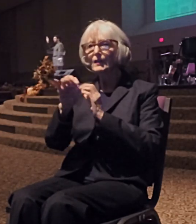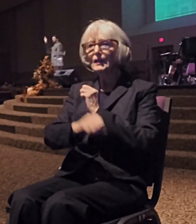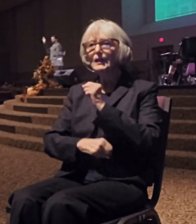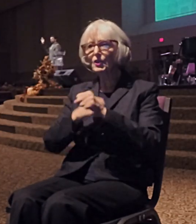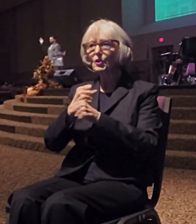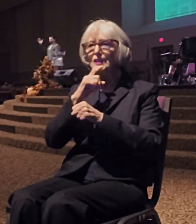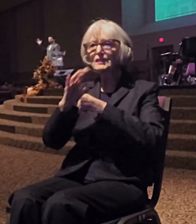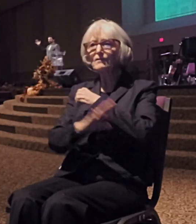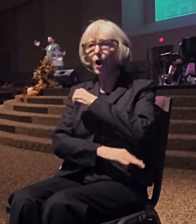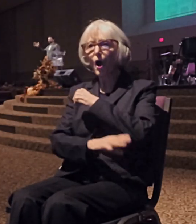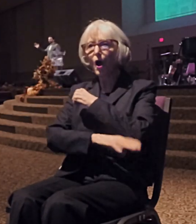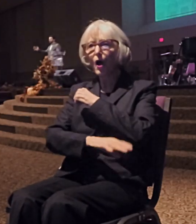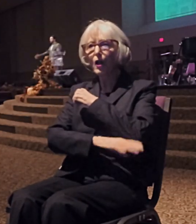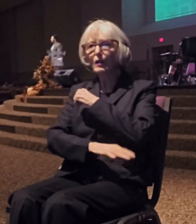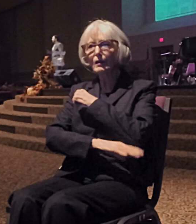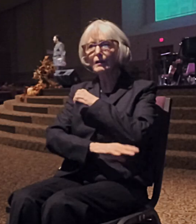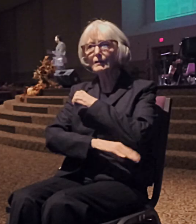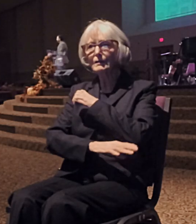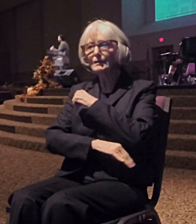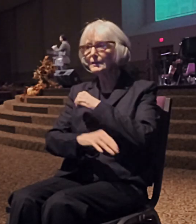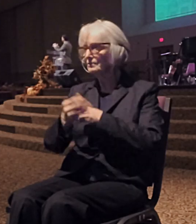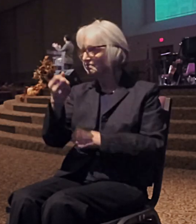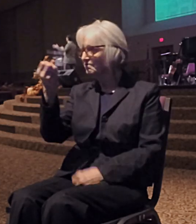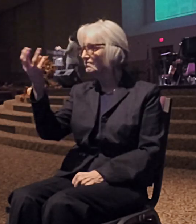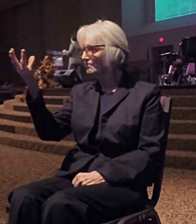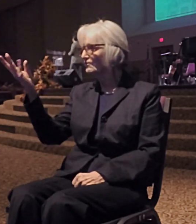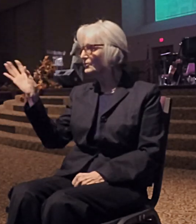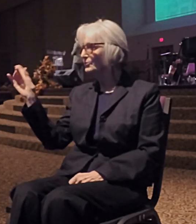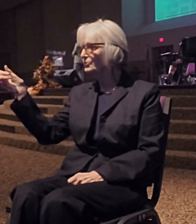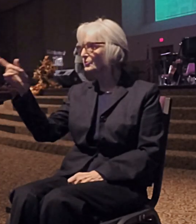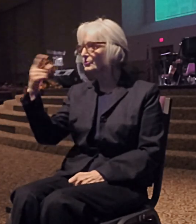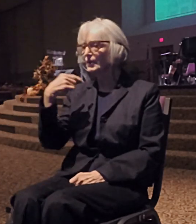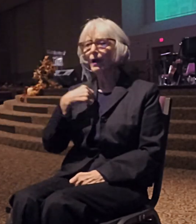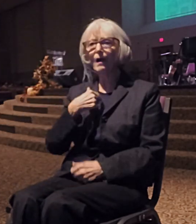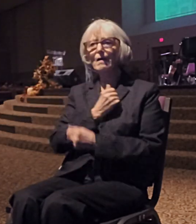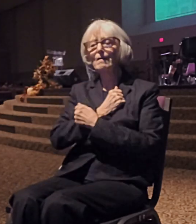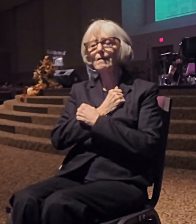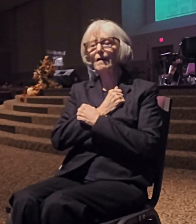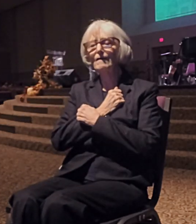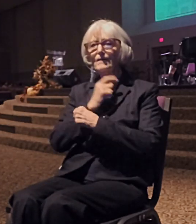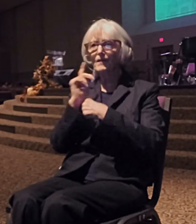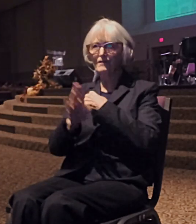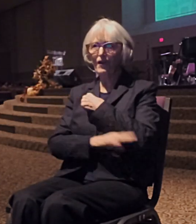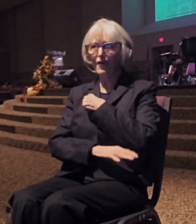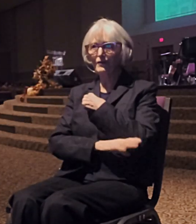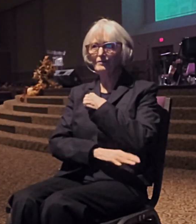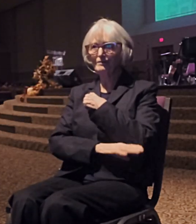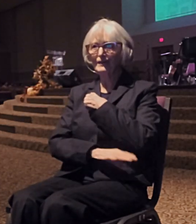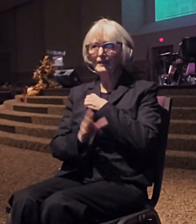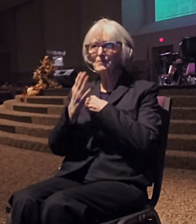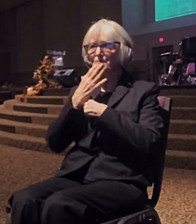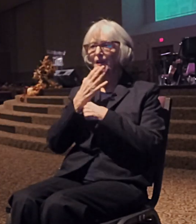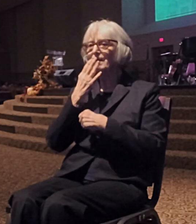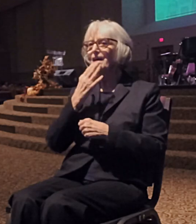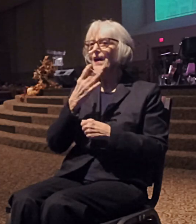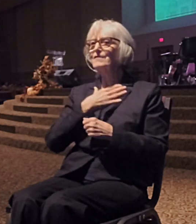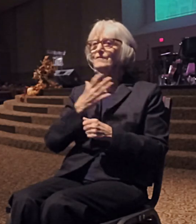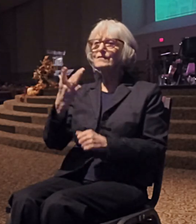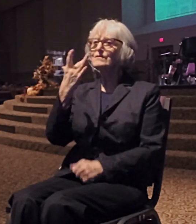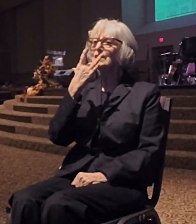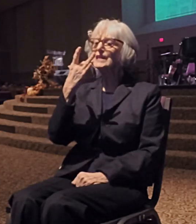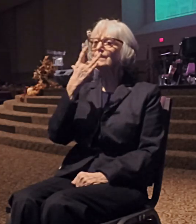folks? Okay, just a few. I love the fall. It is far and away my favorite season of the